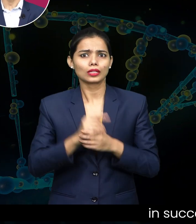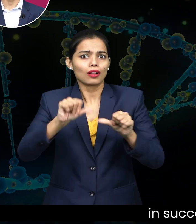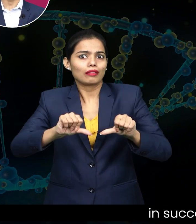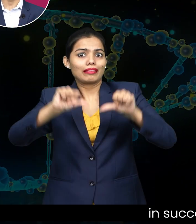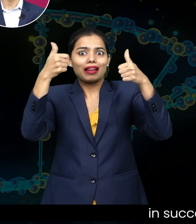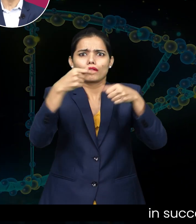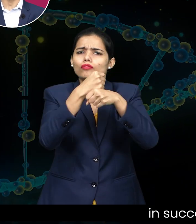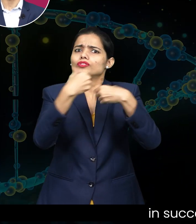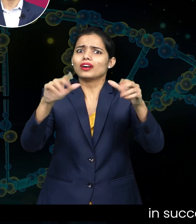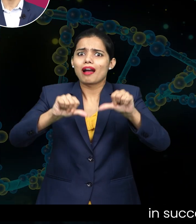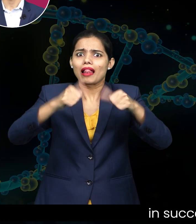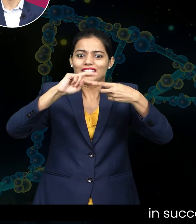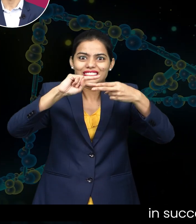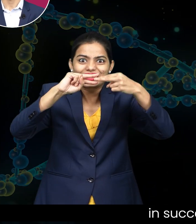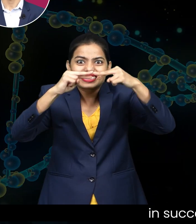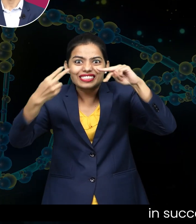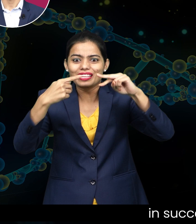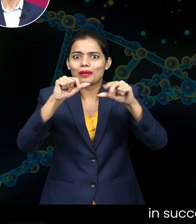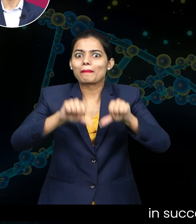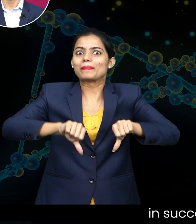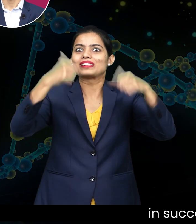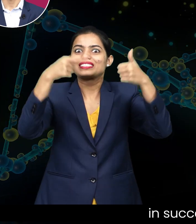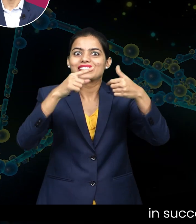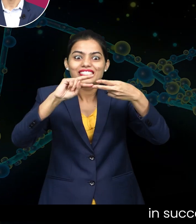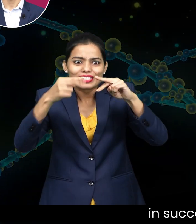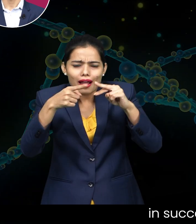In successive generations.